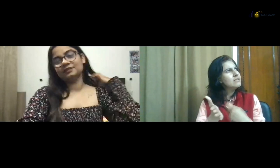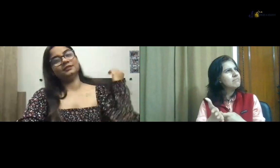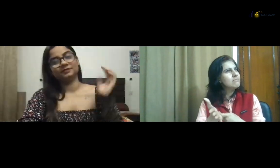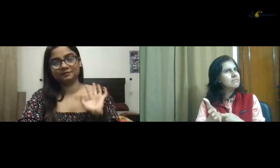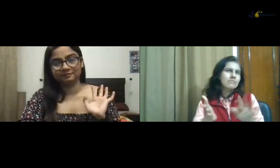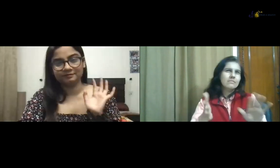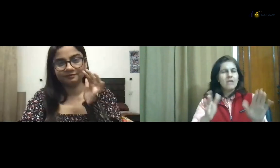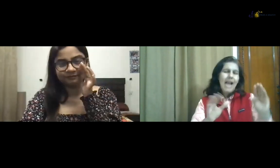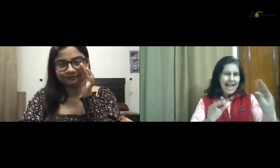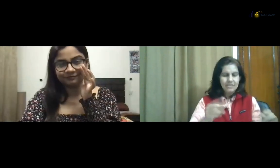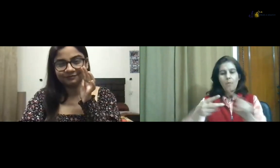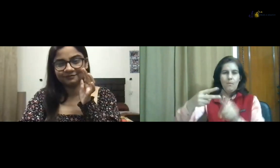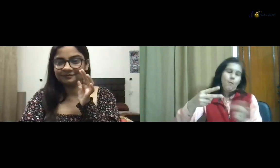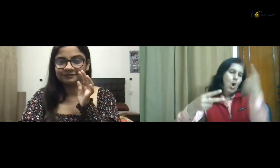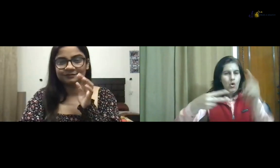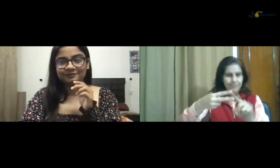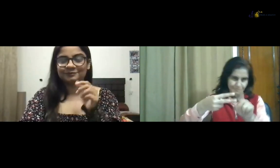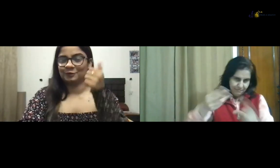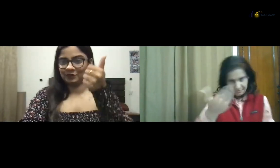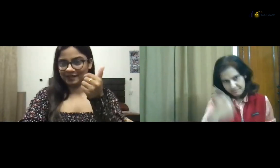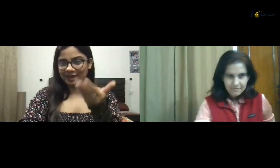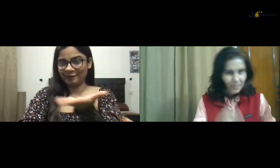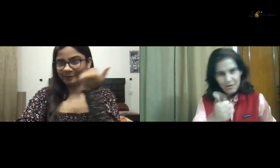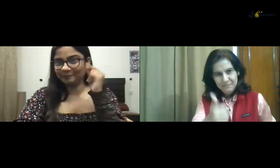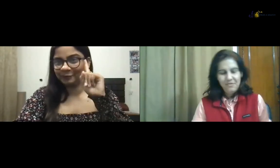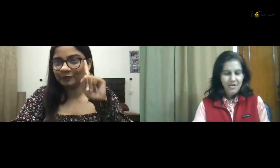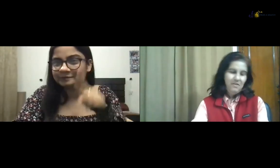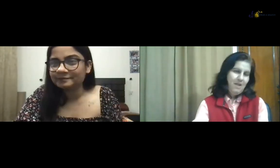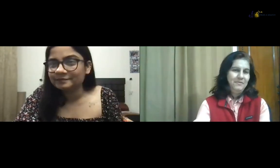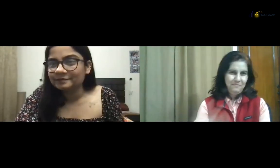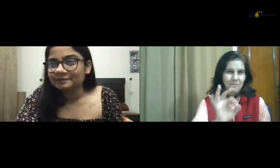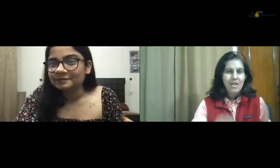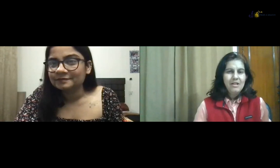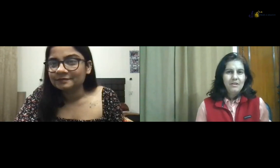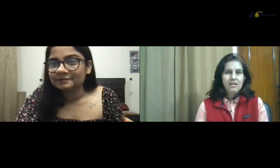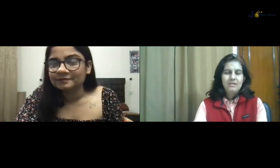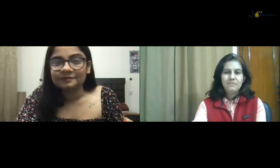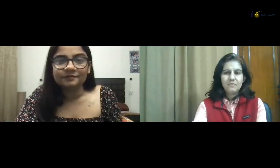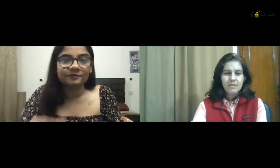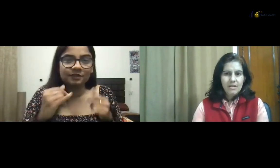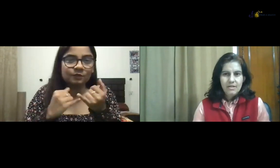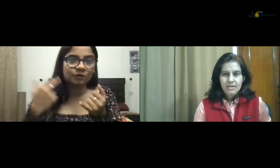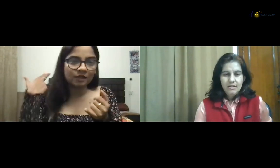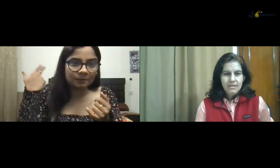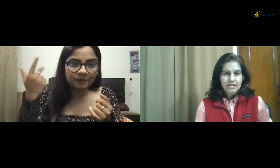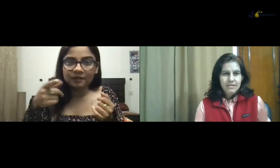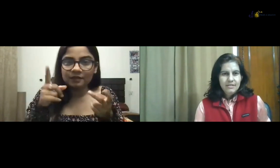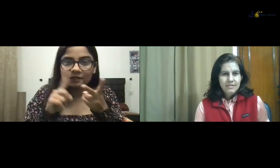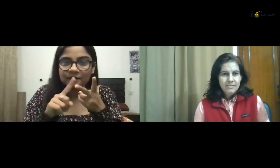people and Surbi. Okay, not Surbi. For Surbi, it would be less. Maybe we can have them.